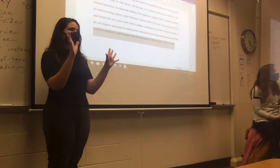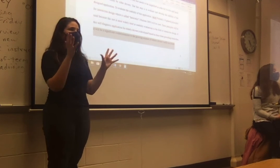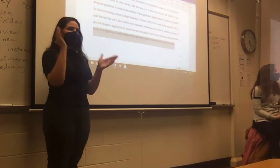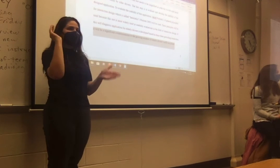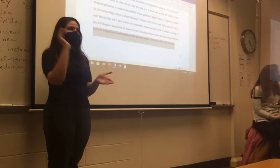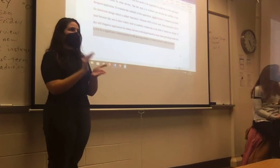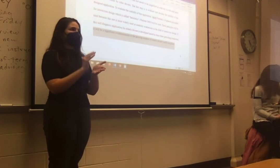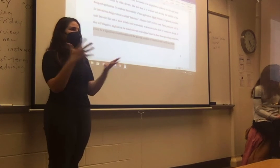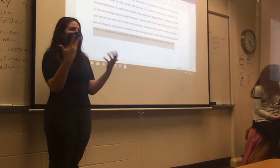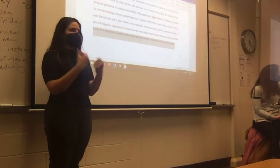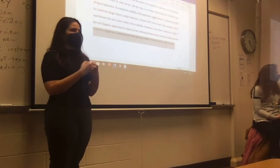thing, right?